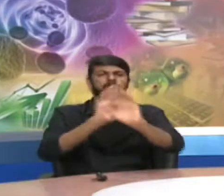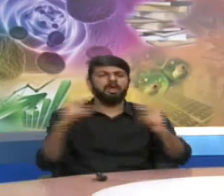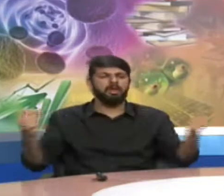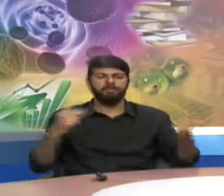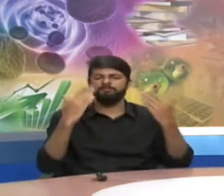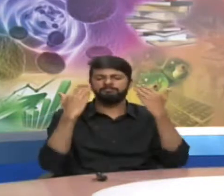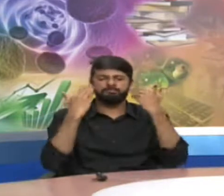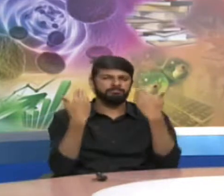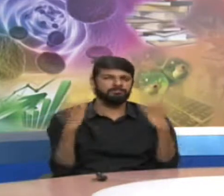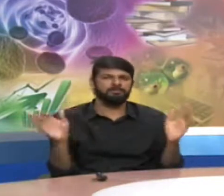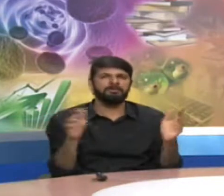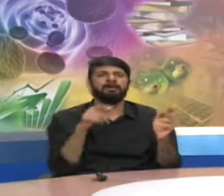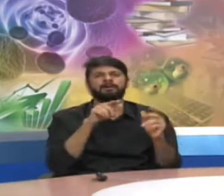Mara and his attendants